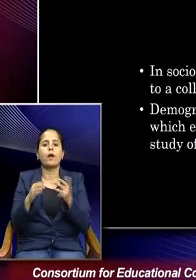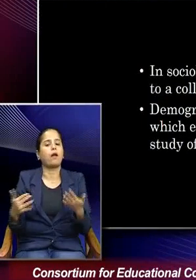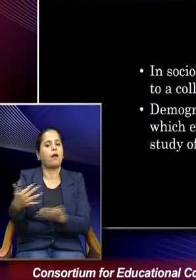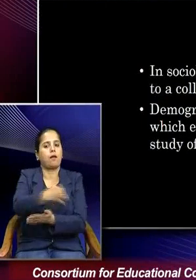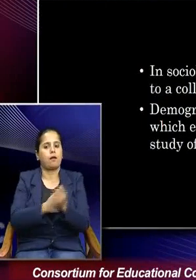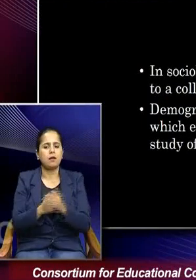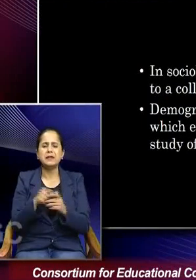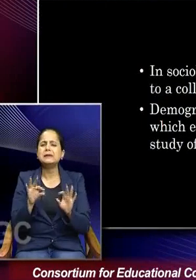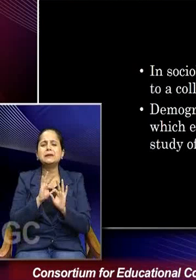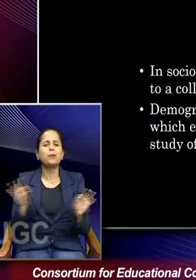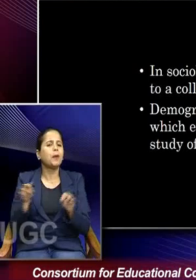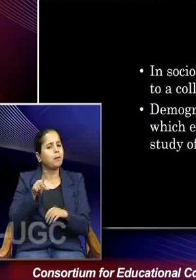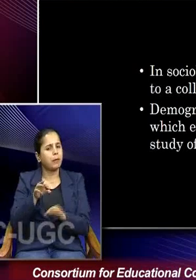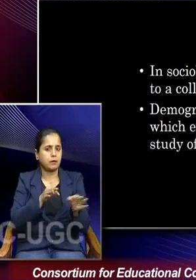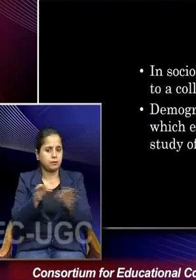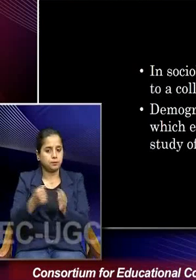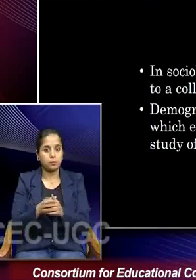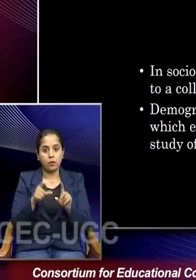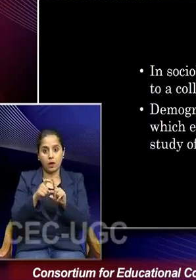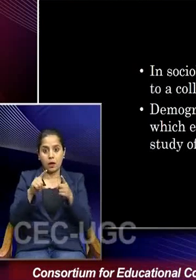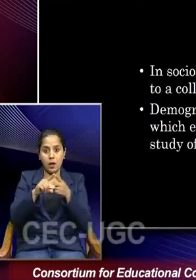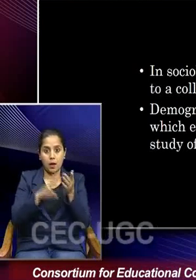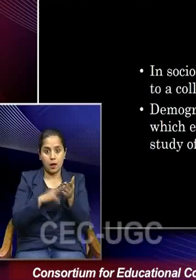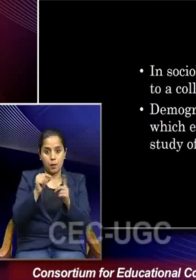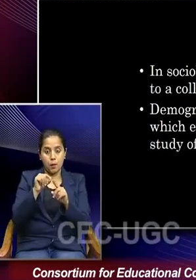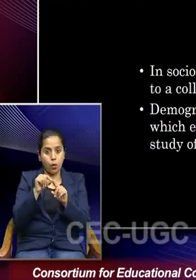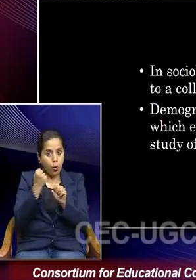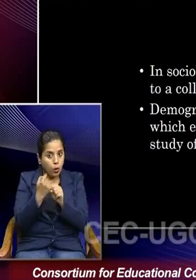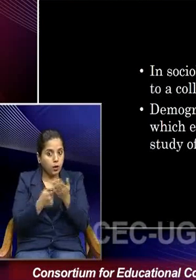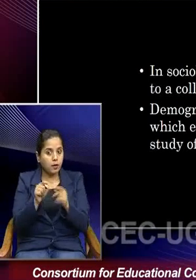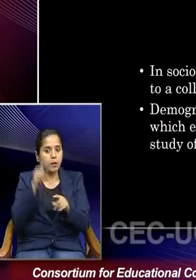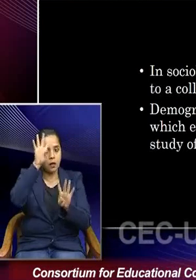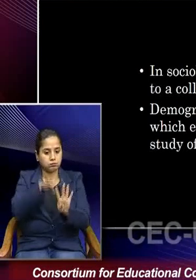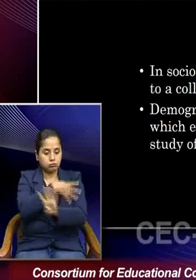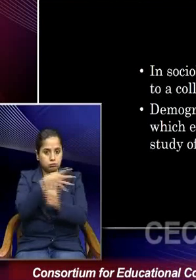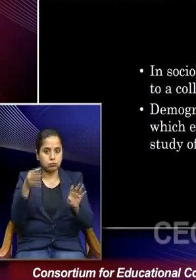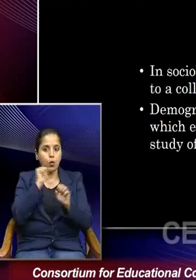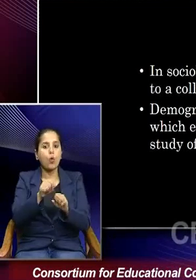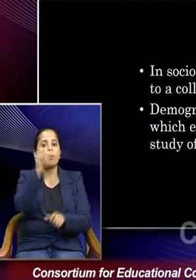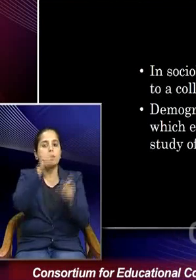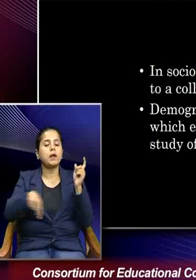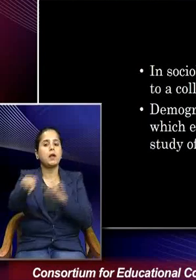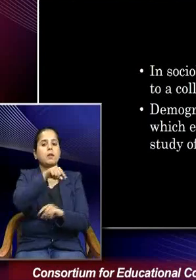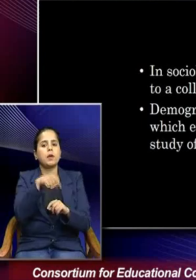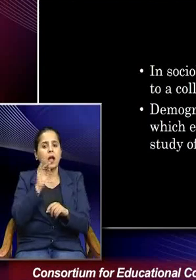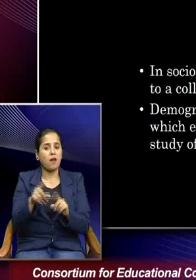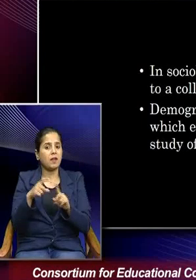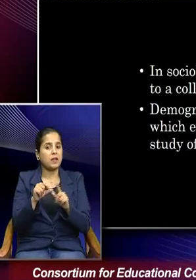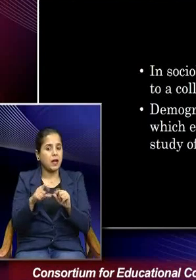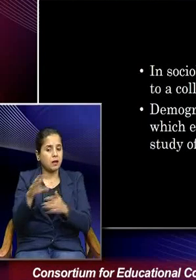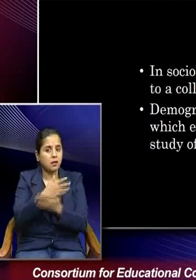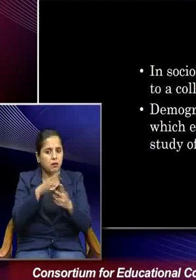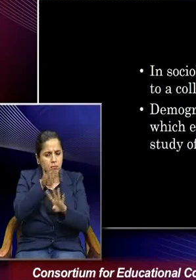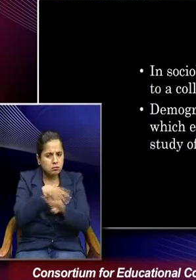simple definition. And demography is the statistical study of human population. So there's a lot of data that is like